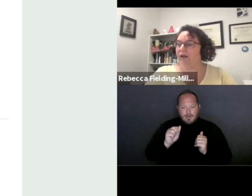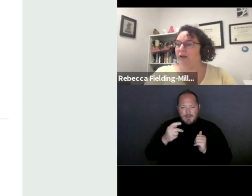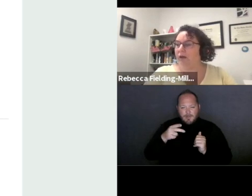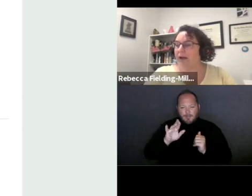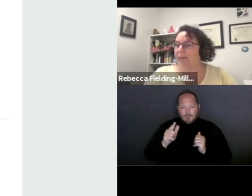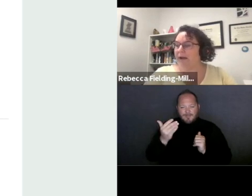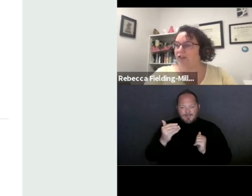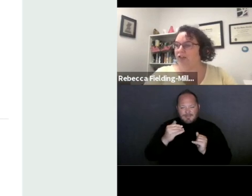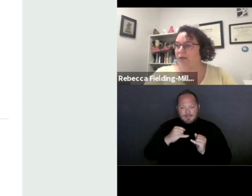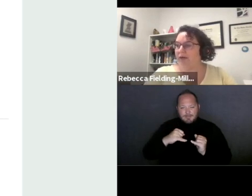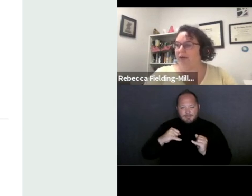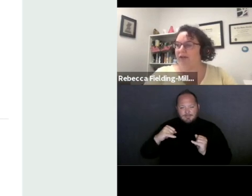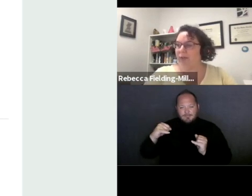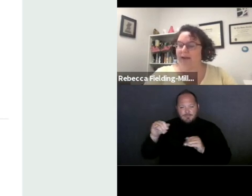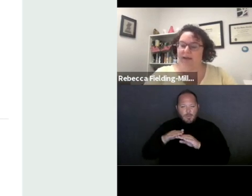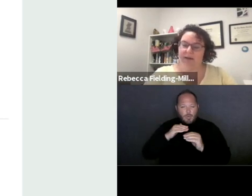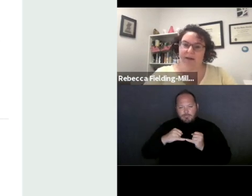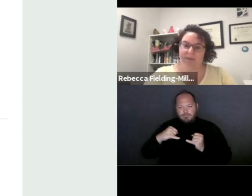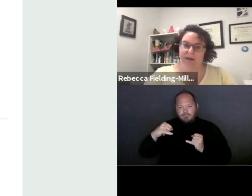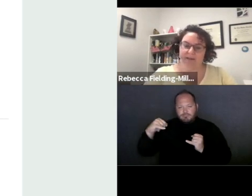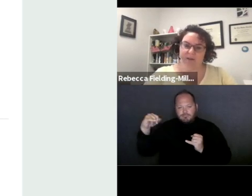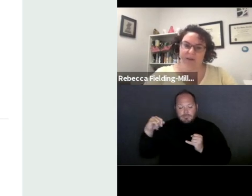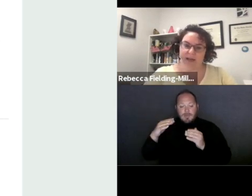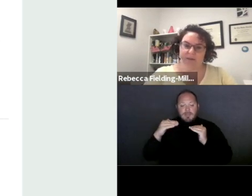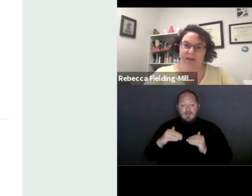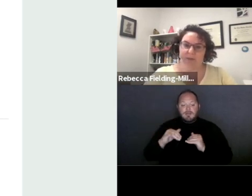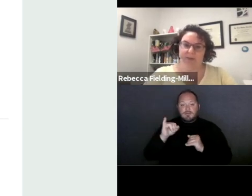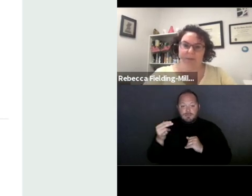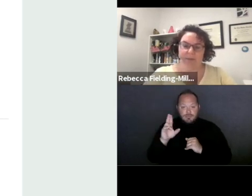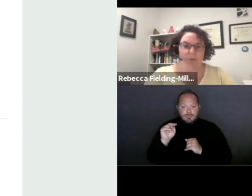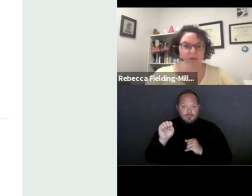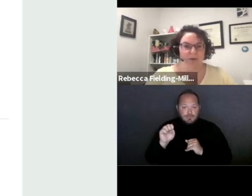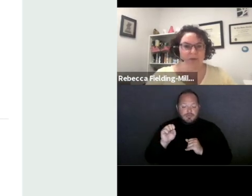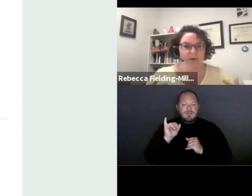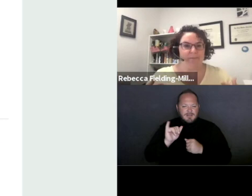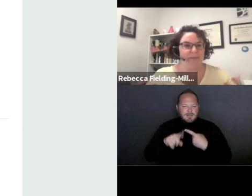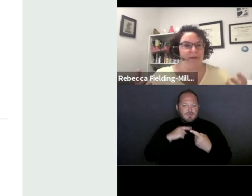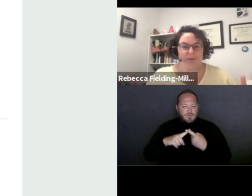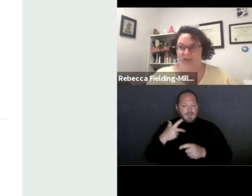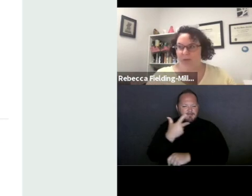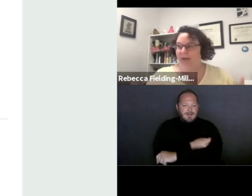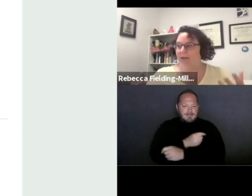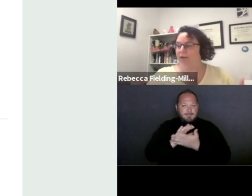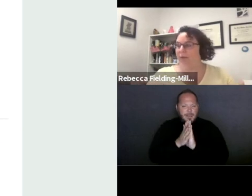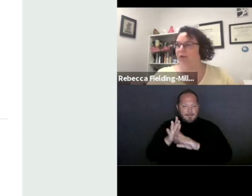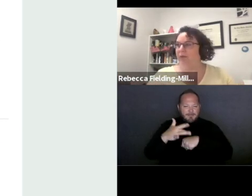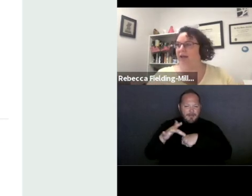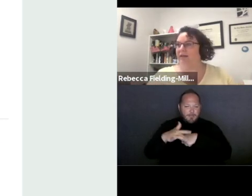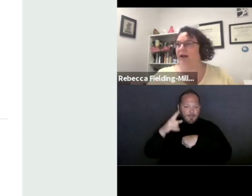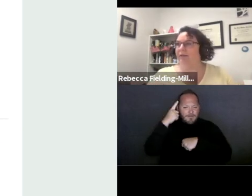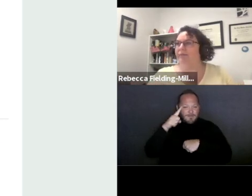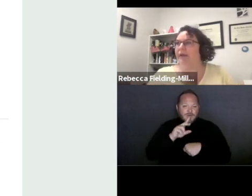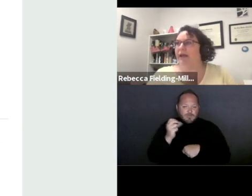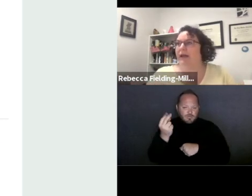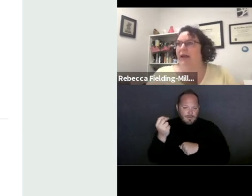then right about June is when vaccines became available for people 12 and older, which is when those numbers began